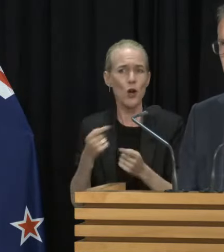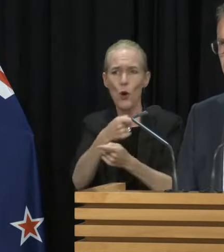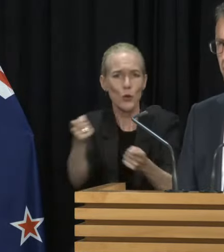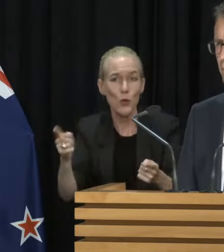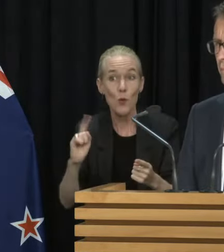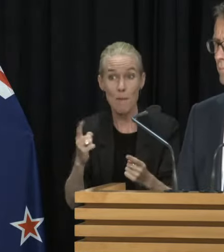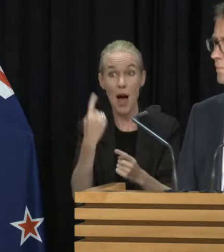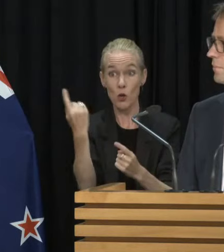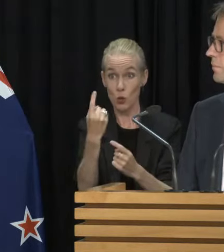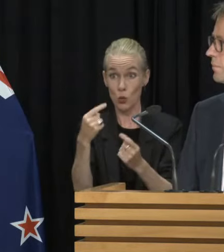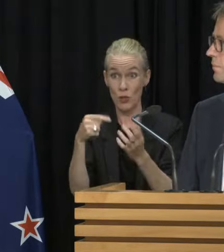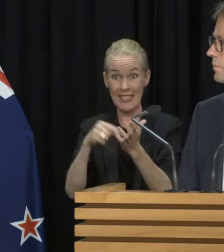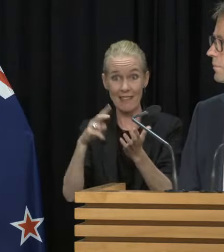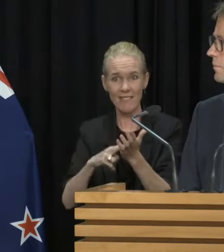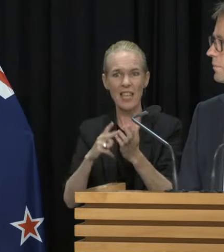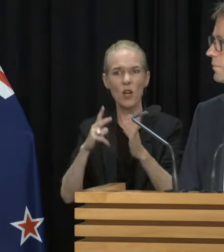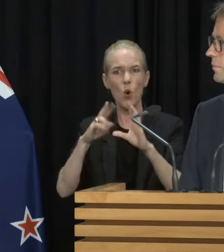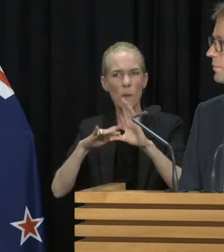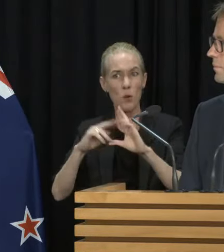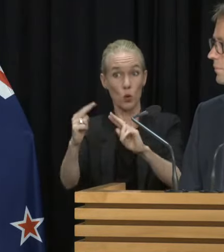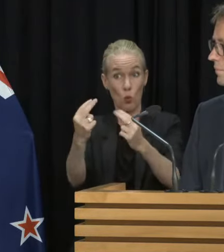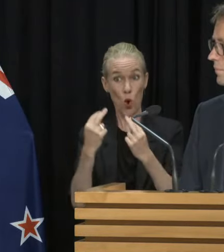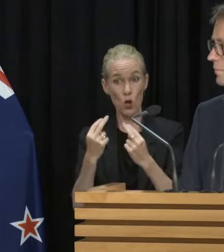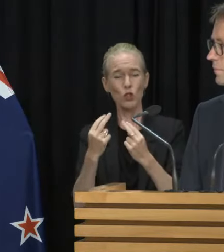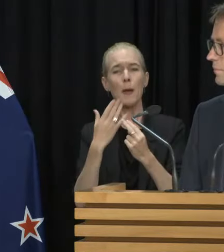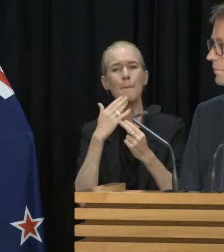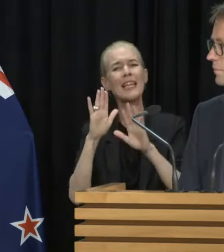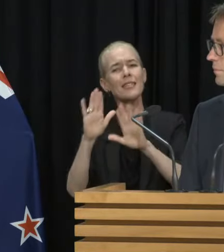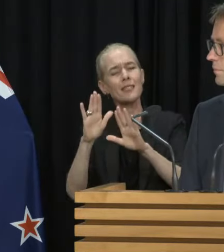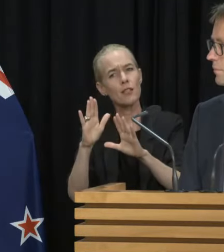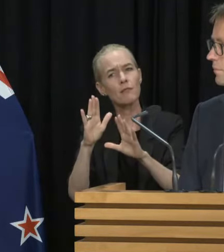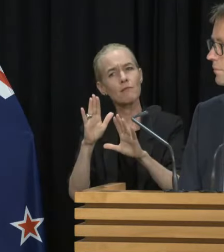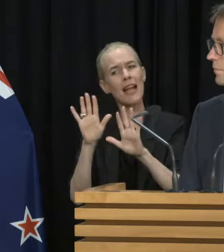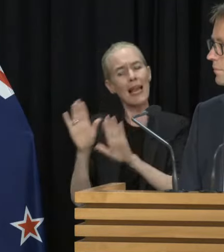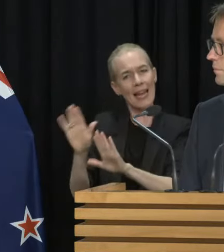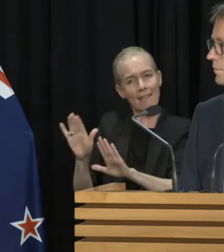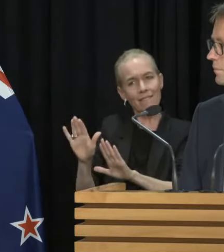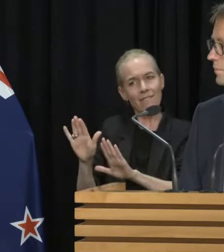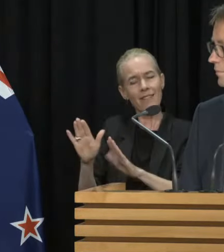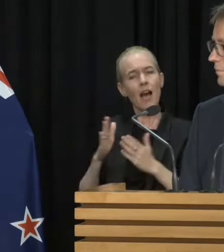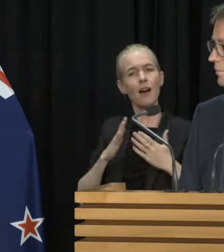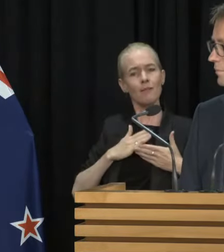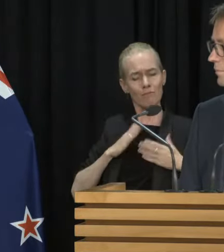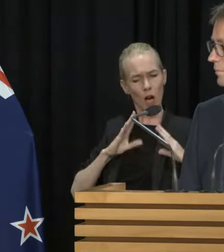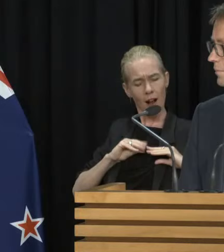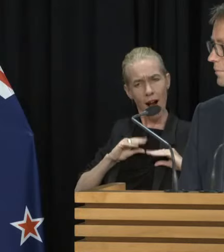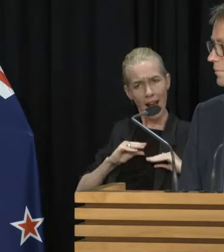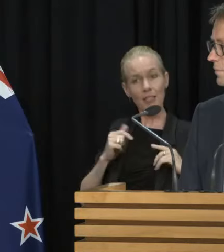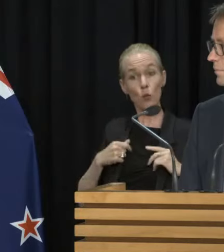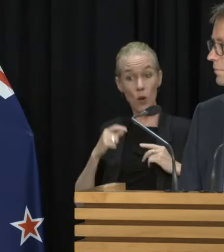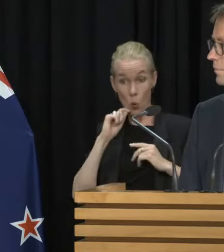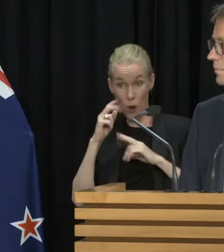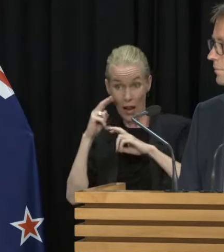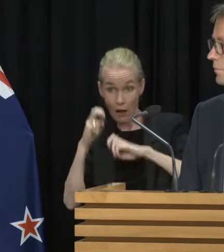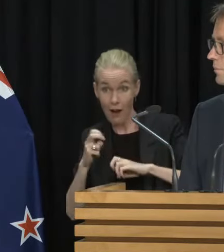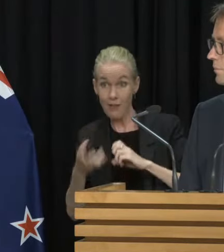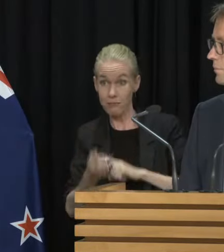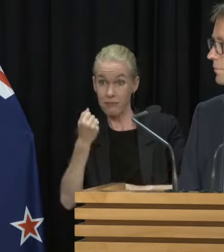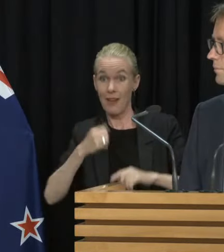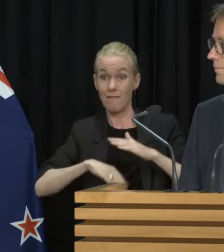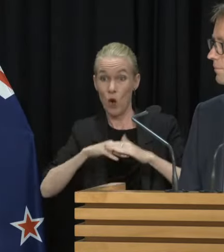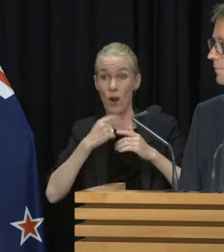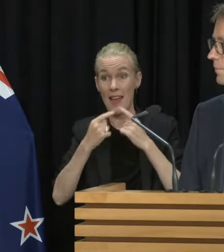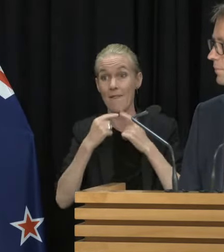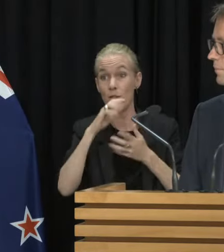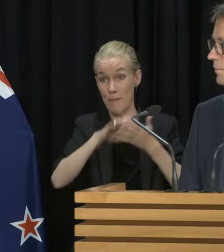who are watching, which is just hold back, demonstrate a little bit of kindness. The investigation process will get to the bottom of any additional risk that